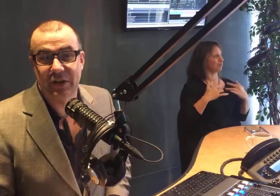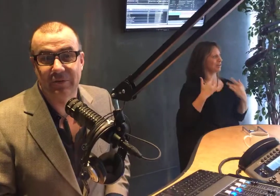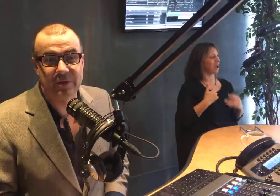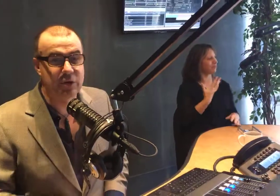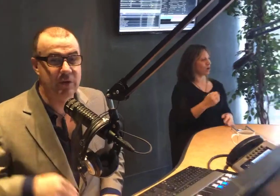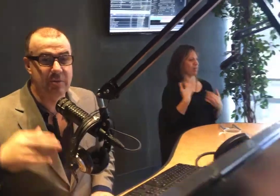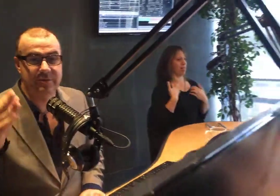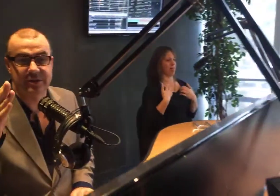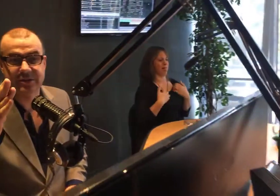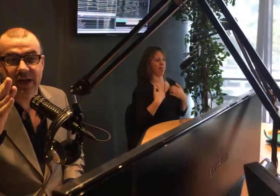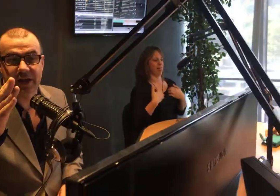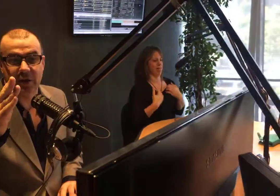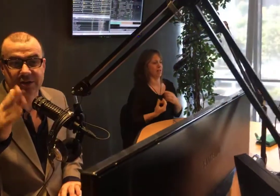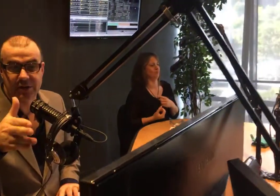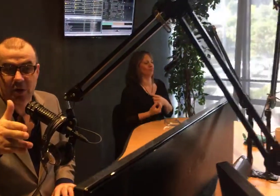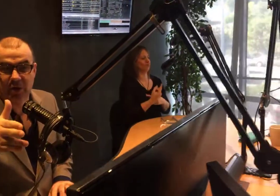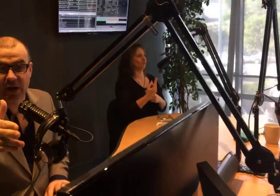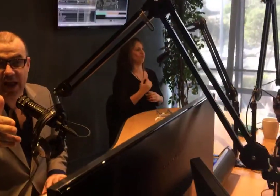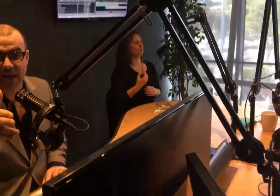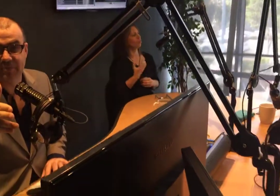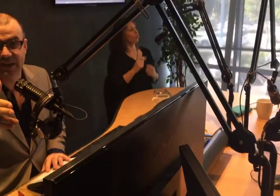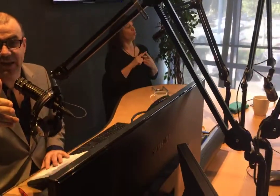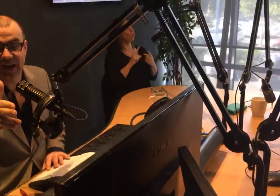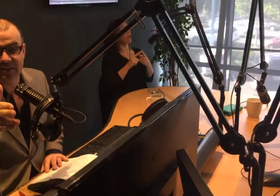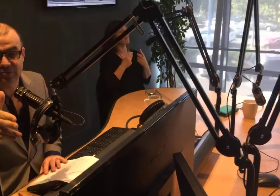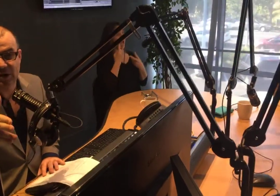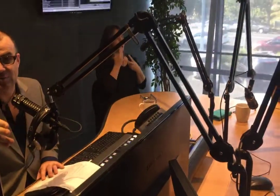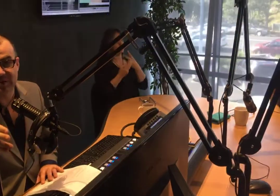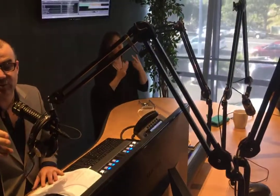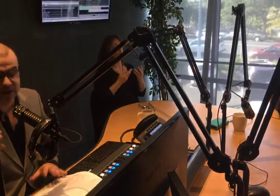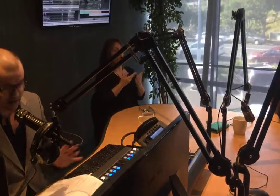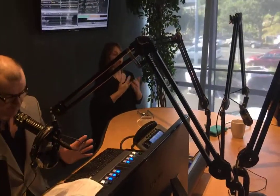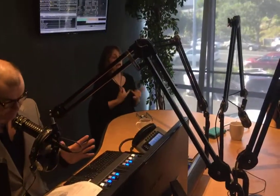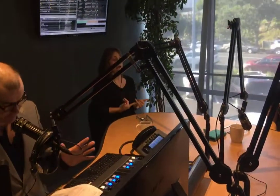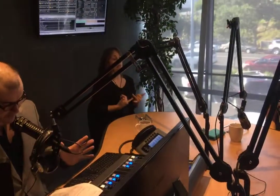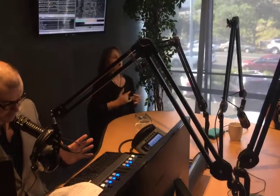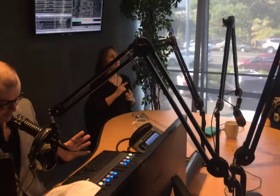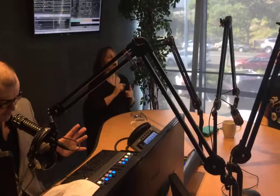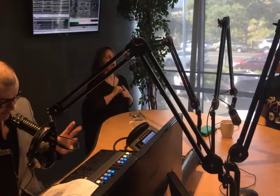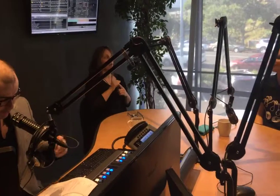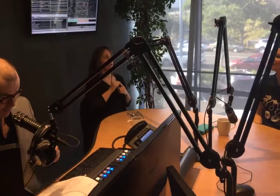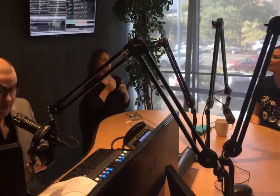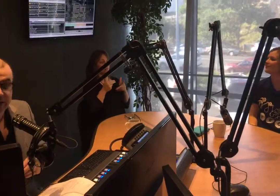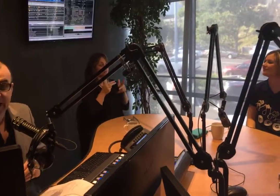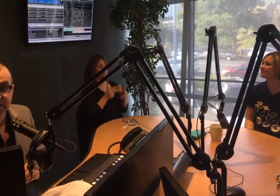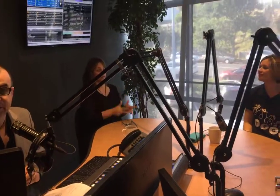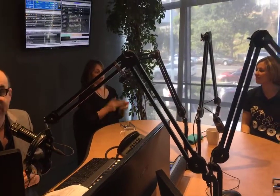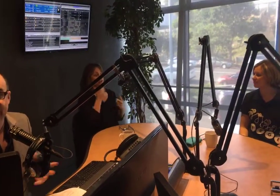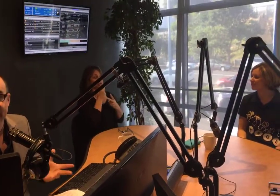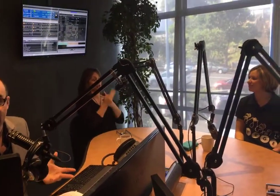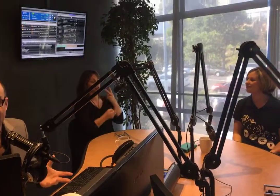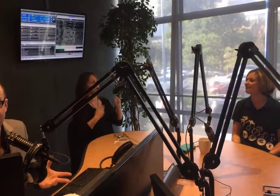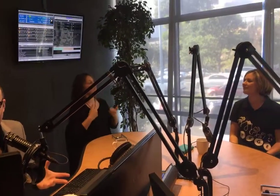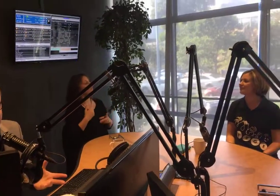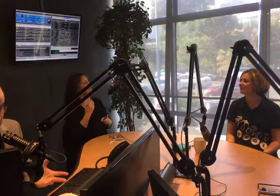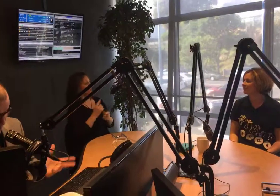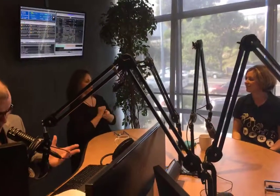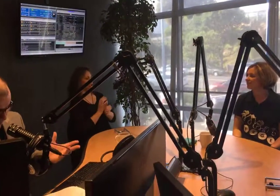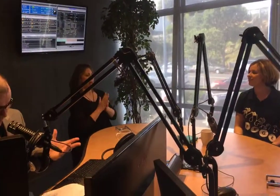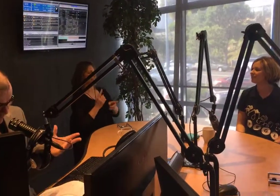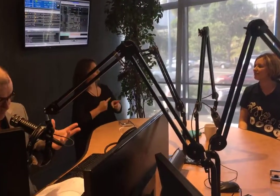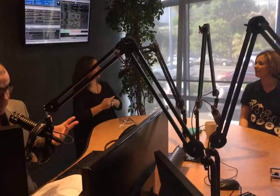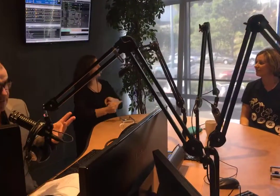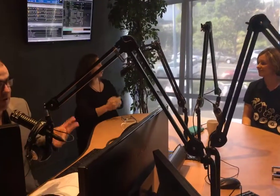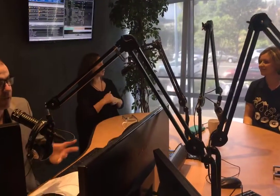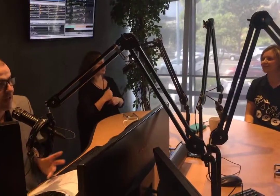in the studio very shortly. We've just got a song happening at the moment, but after that, talking New Zealand Sign Language Week,